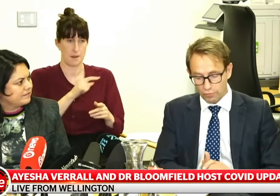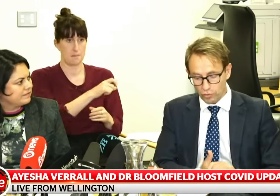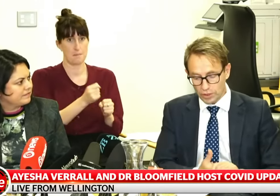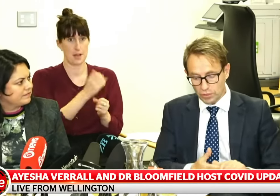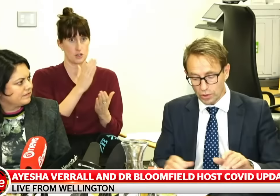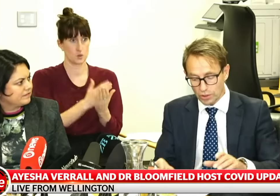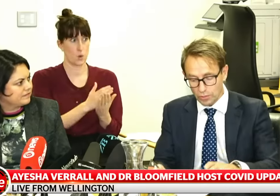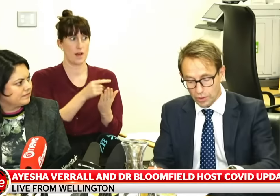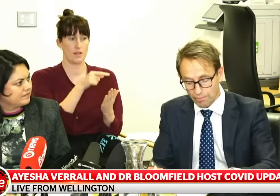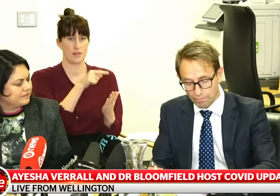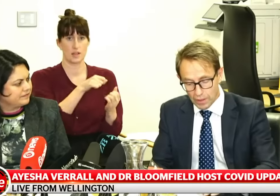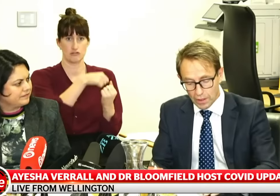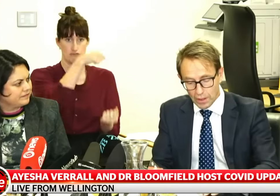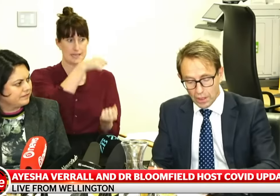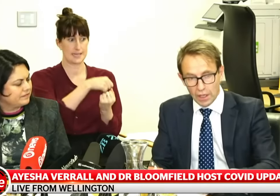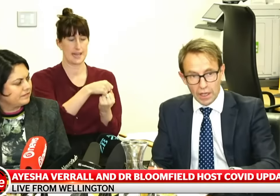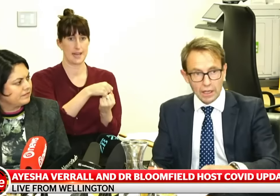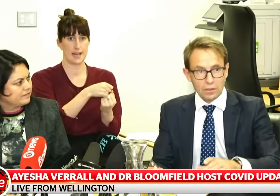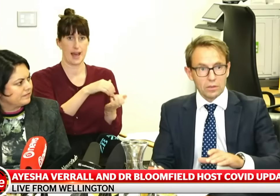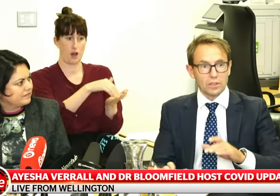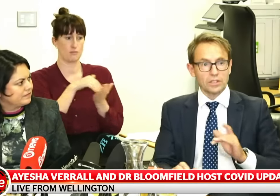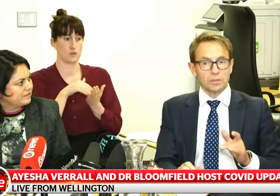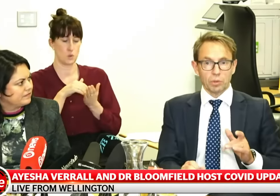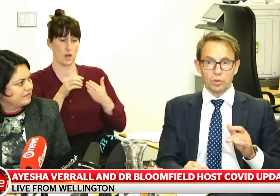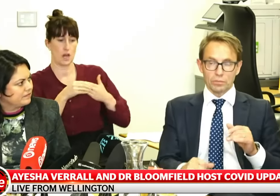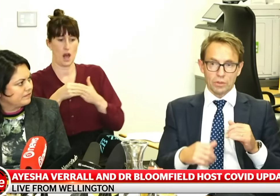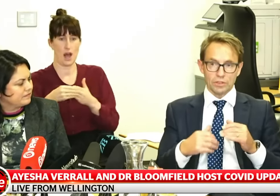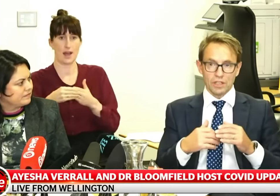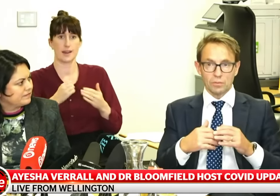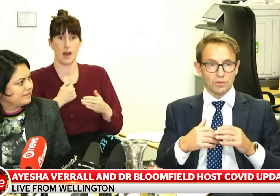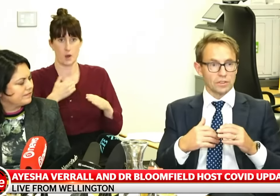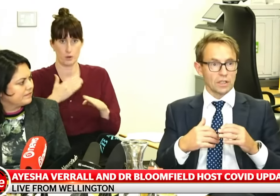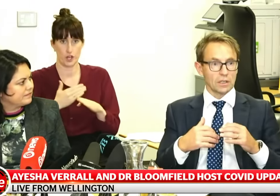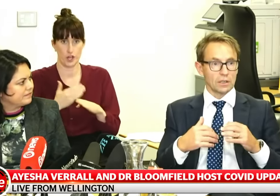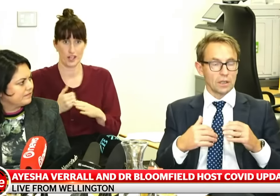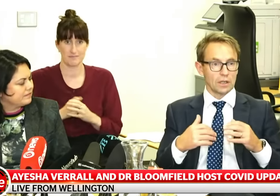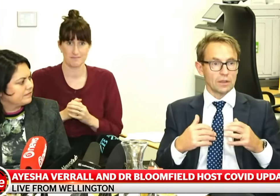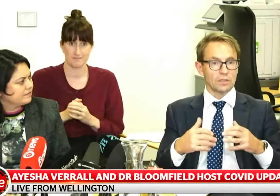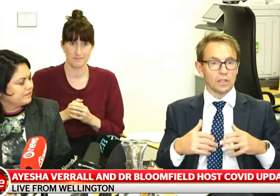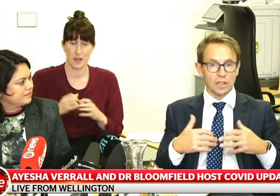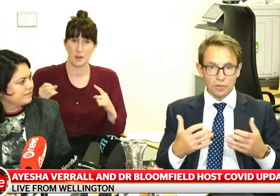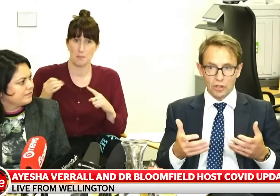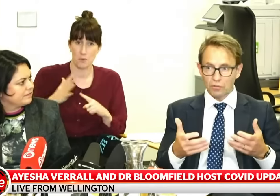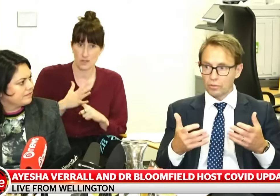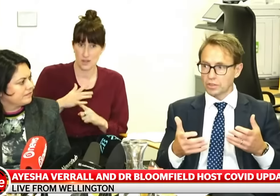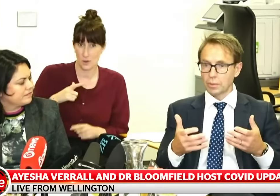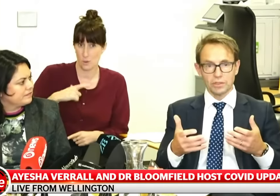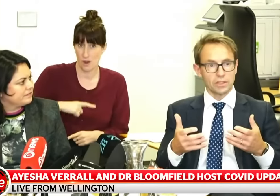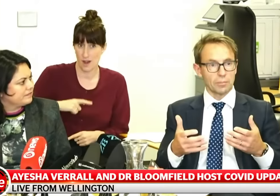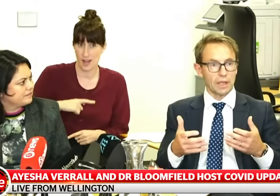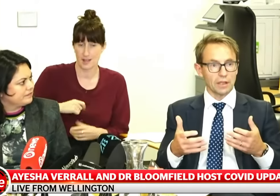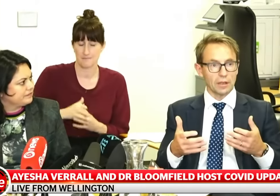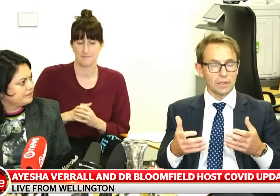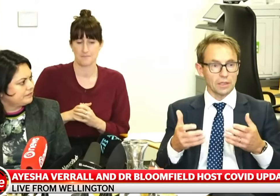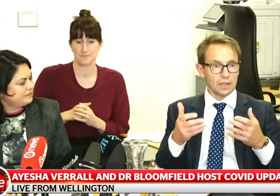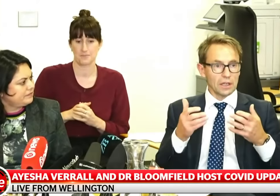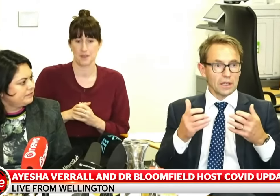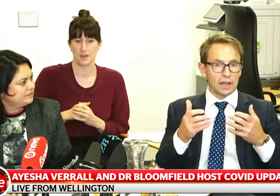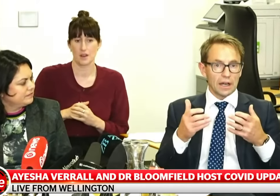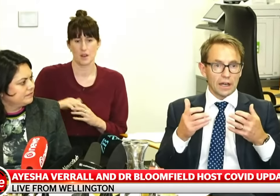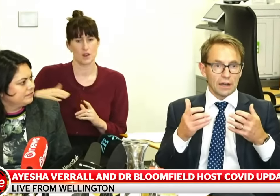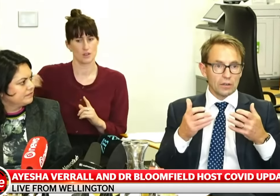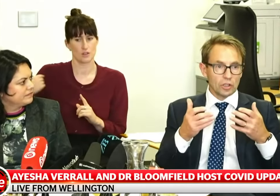did inform this work as well. And this is important because, as we've seen in the delivery of the response to the pandemic,